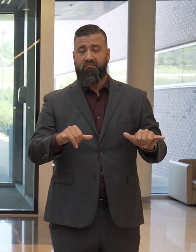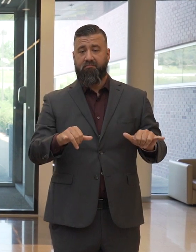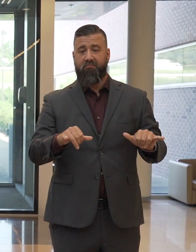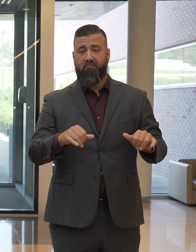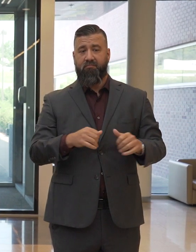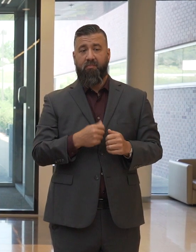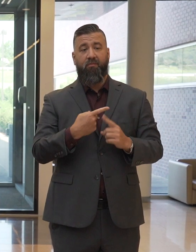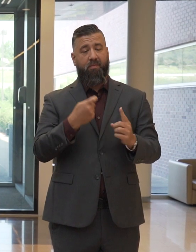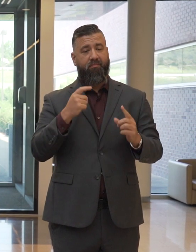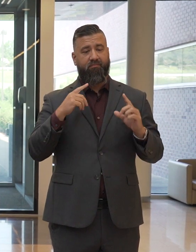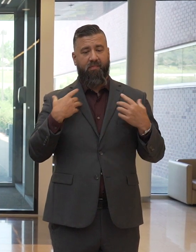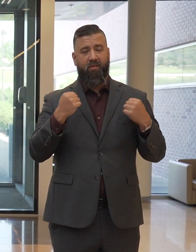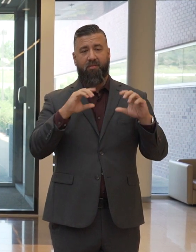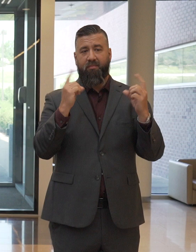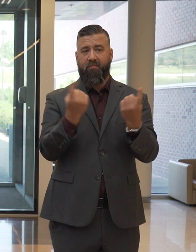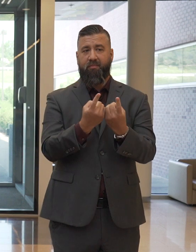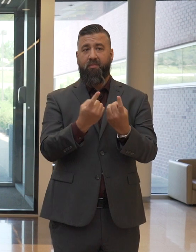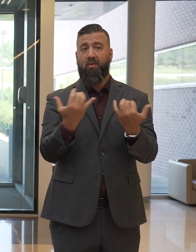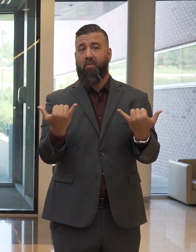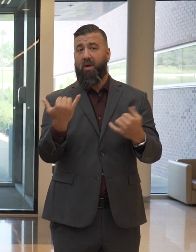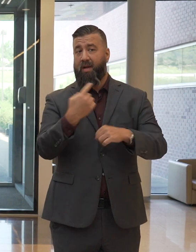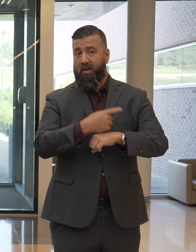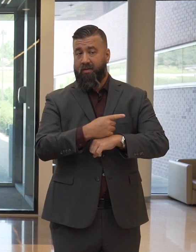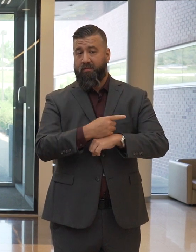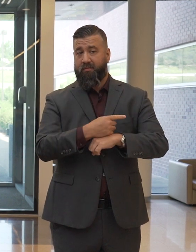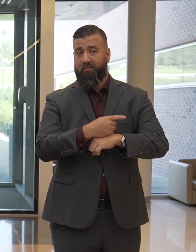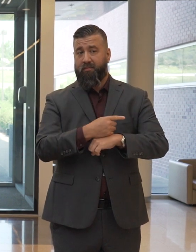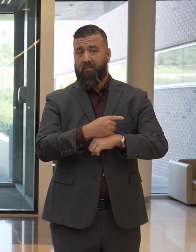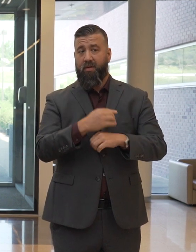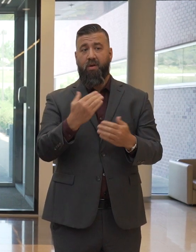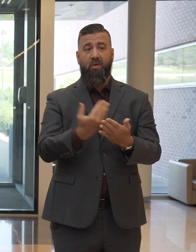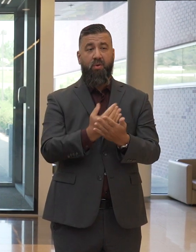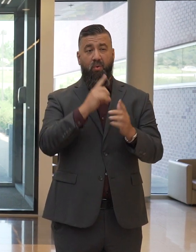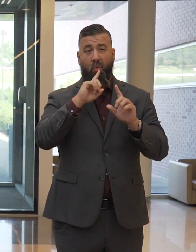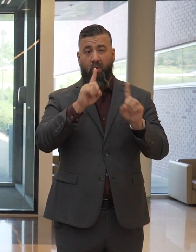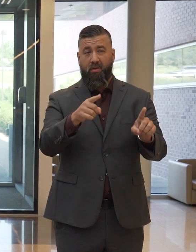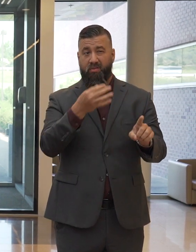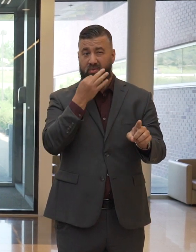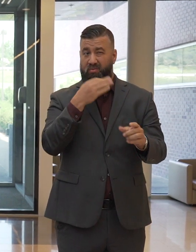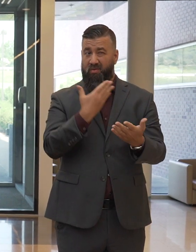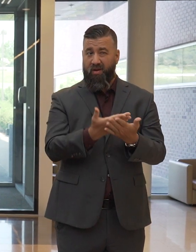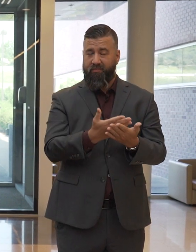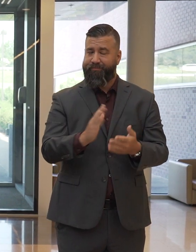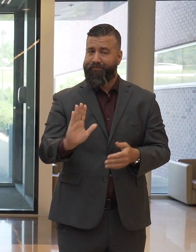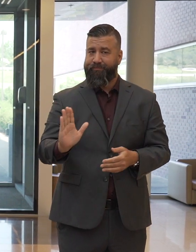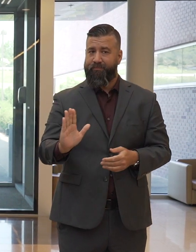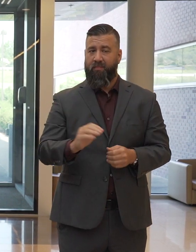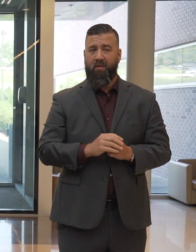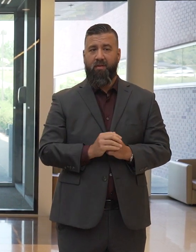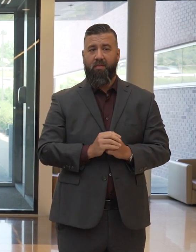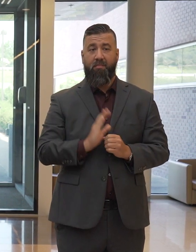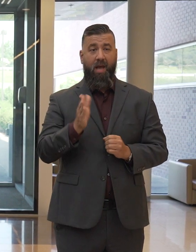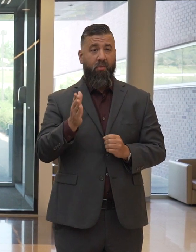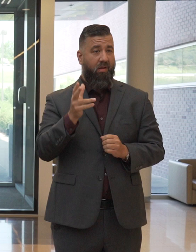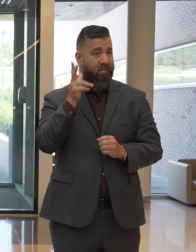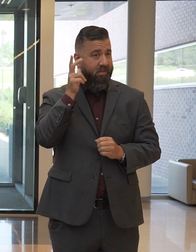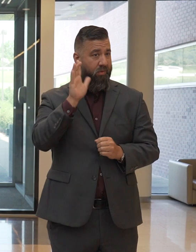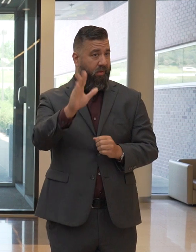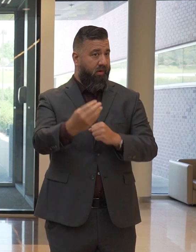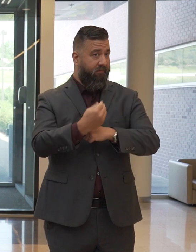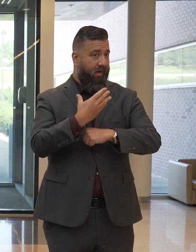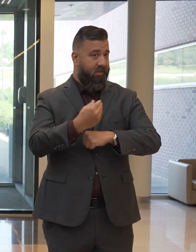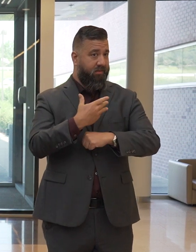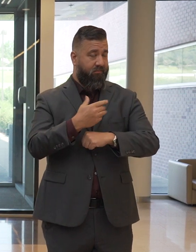Department of Public Health. And right now, new public health orders aren't on the table. But I will listen to their advice and follow